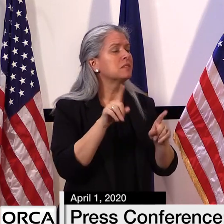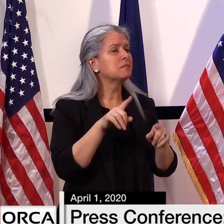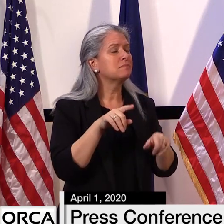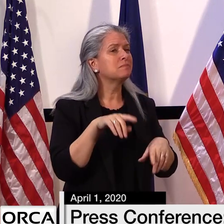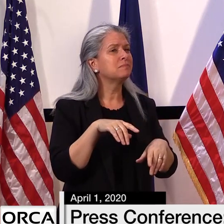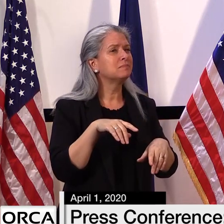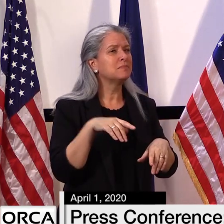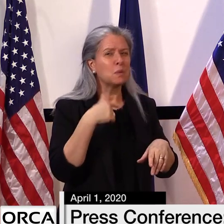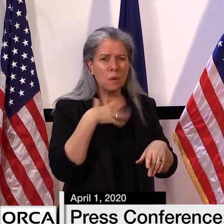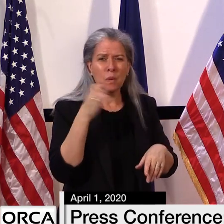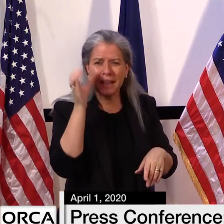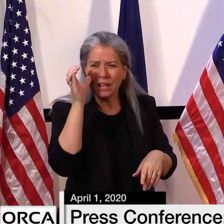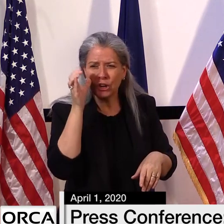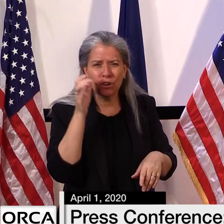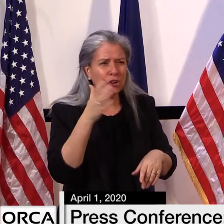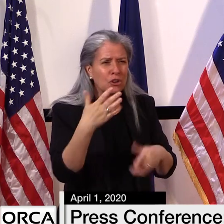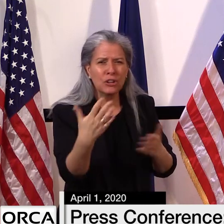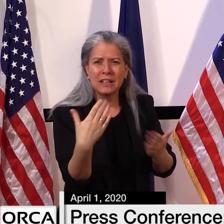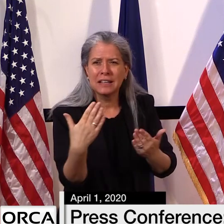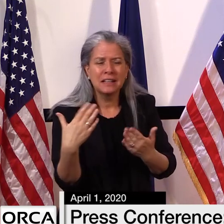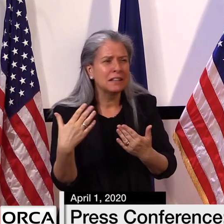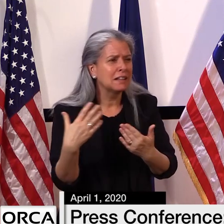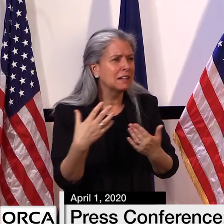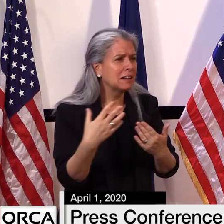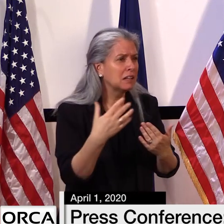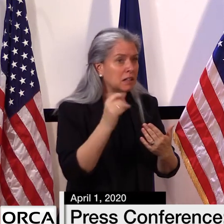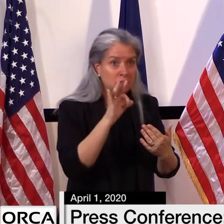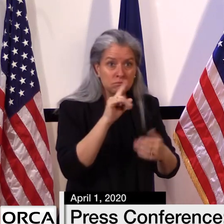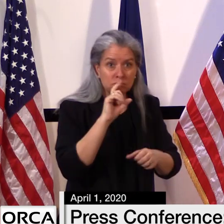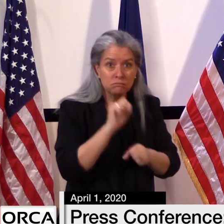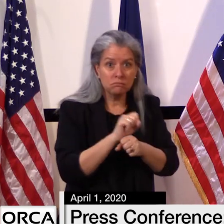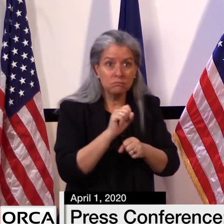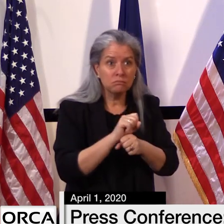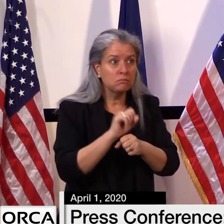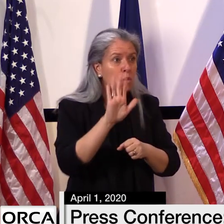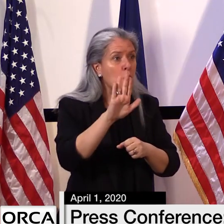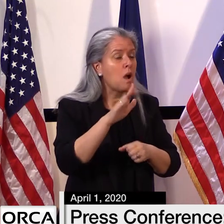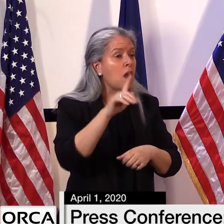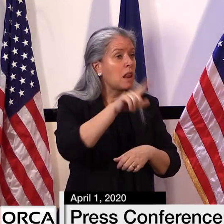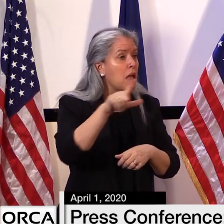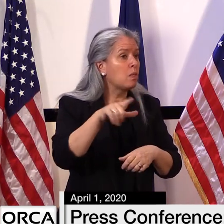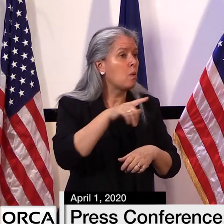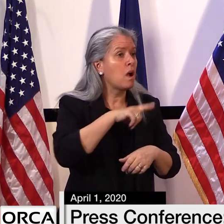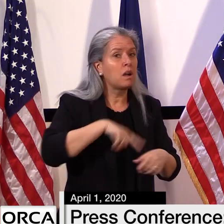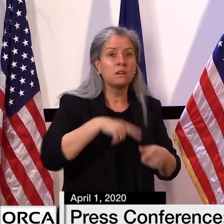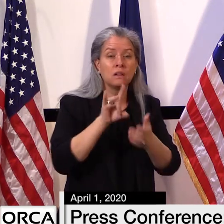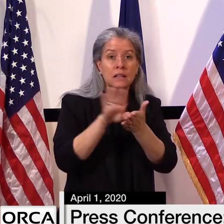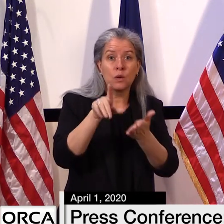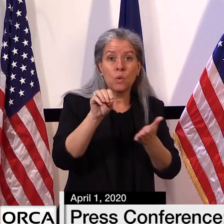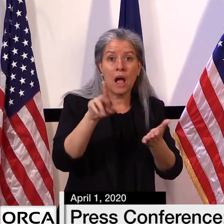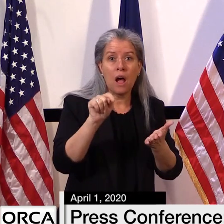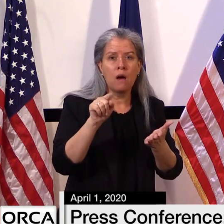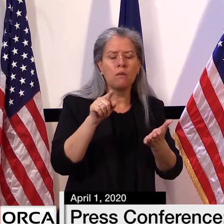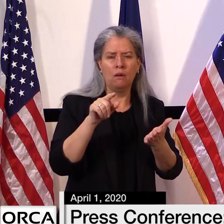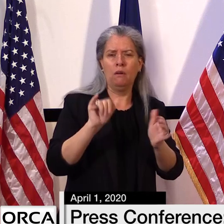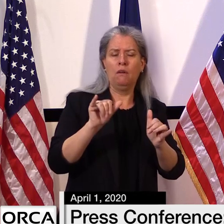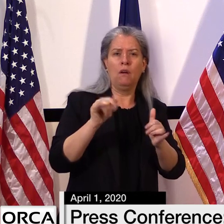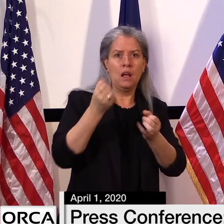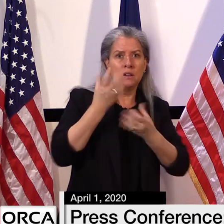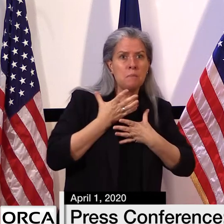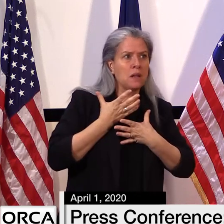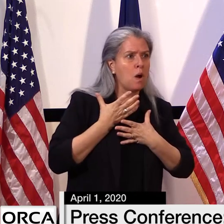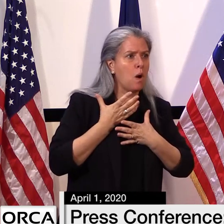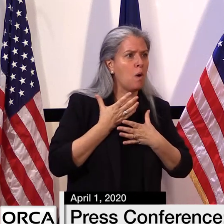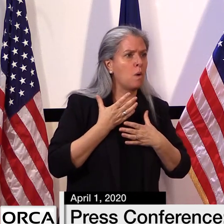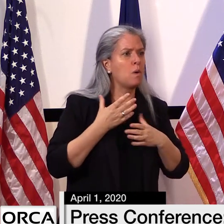we want to hear from those who are being evicted. There's a lot of fear in what that means. But with